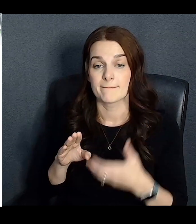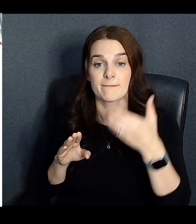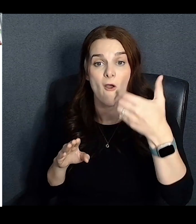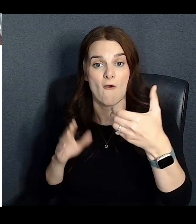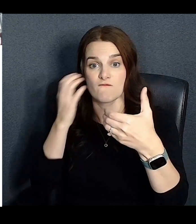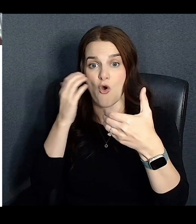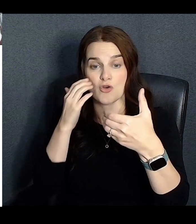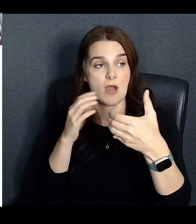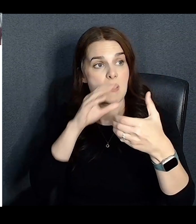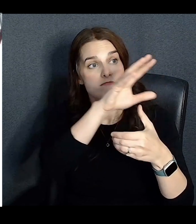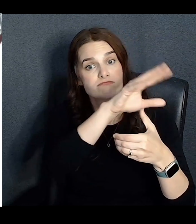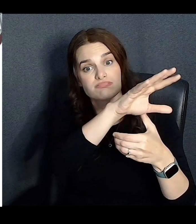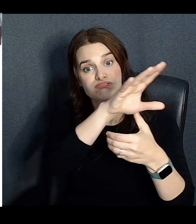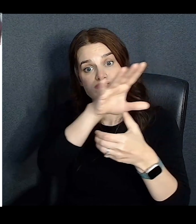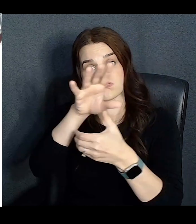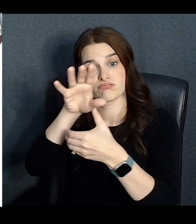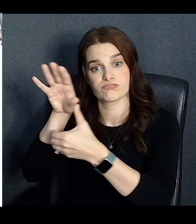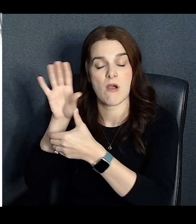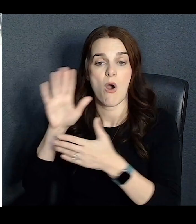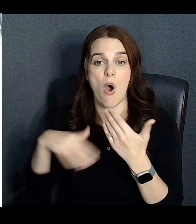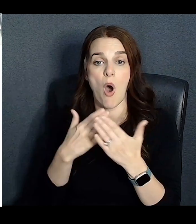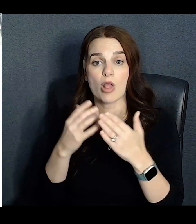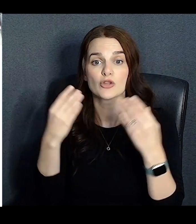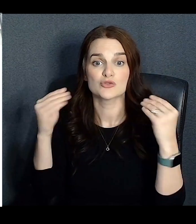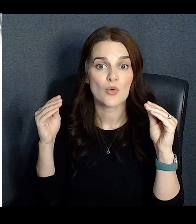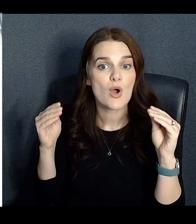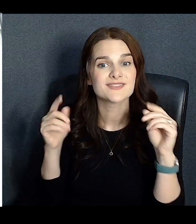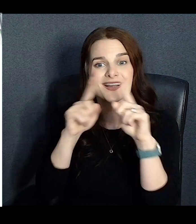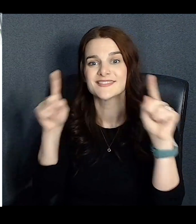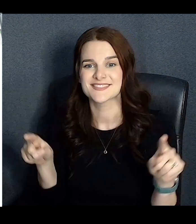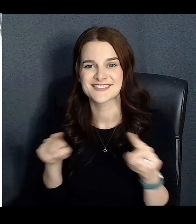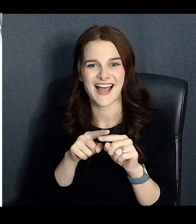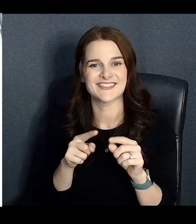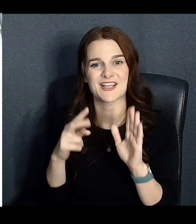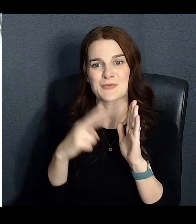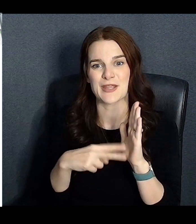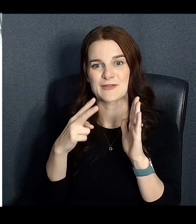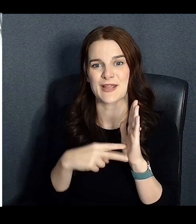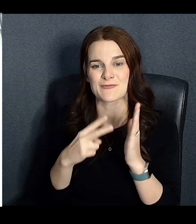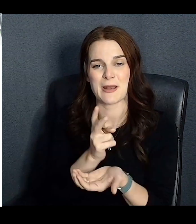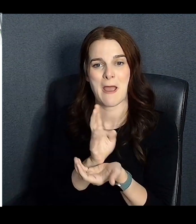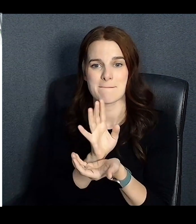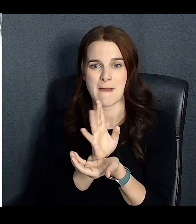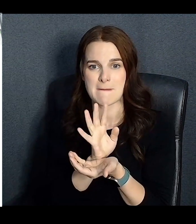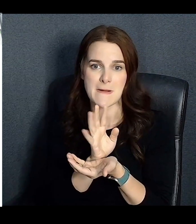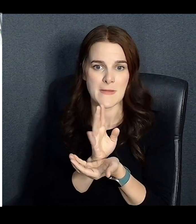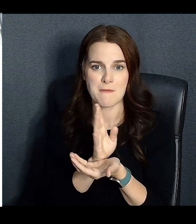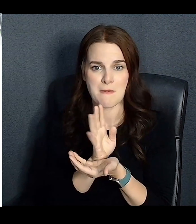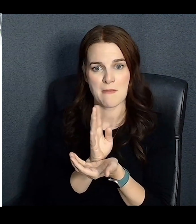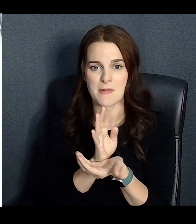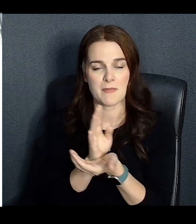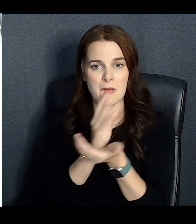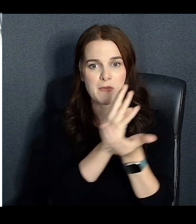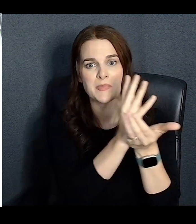phone and is reading out to him all the different stores that he's passing and signs on the street. So it can kind of just in real time capture all the